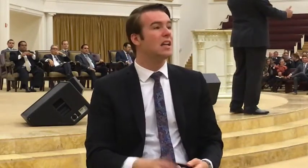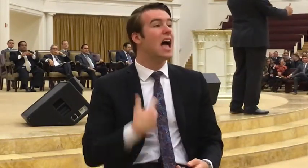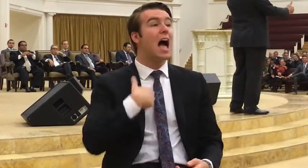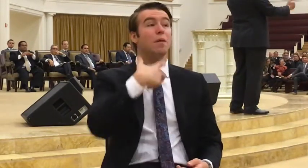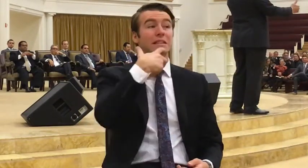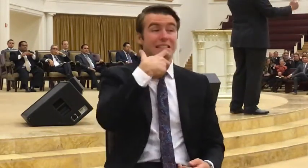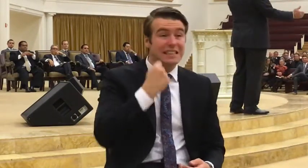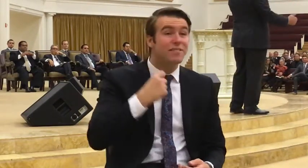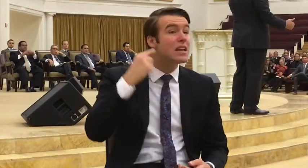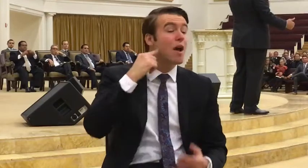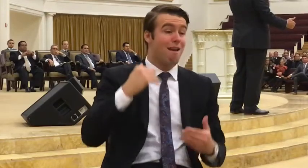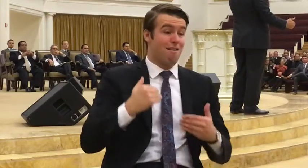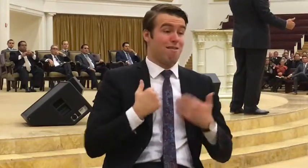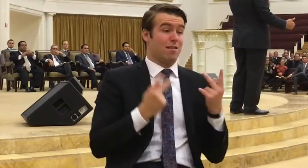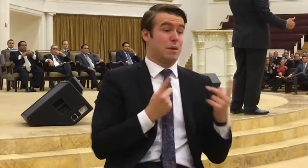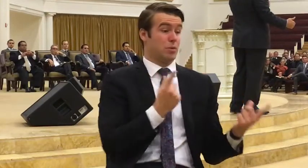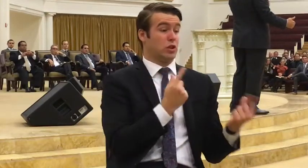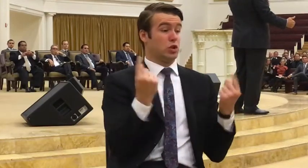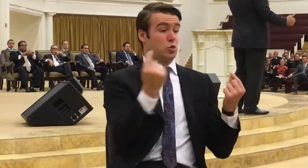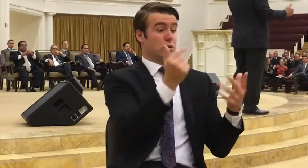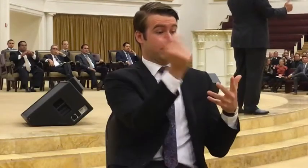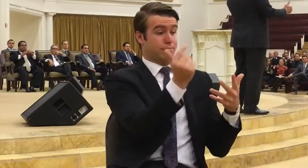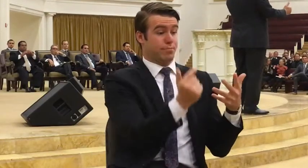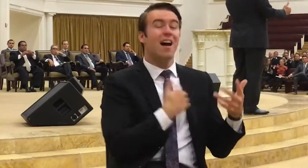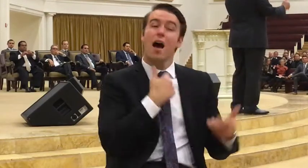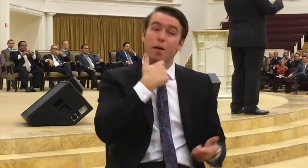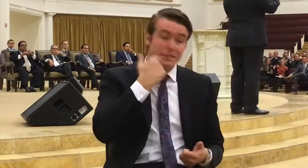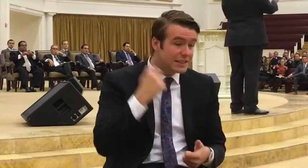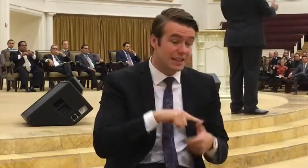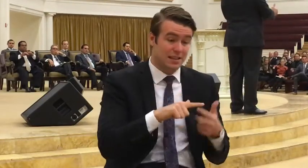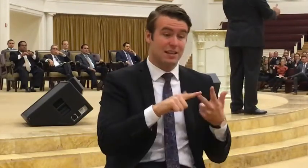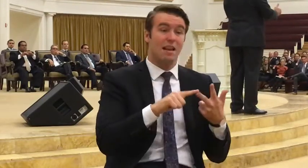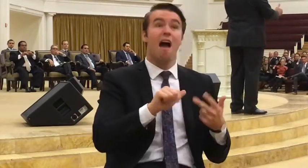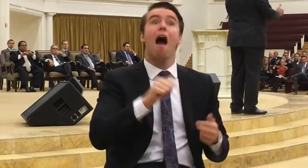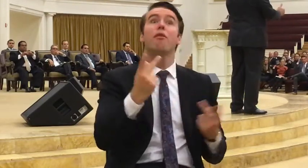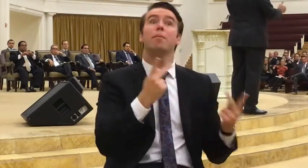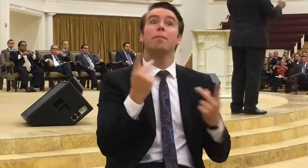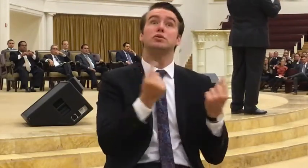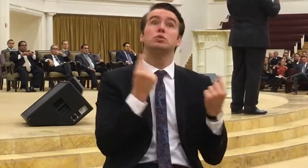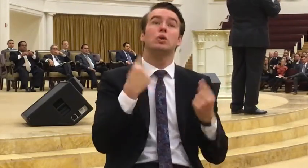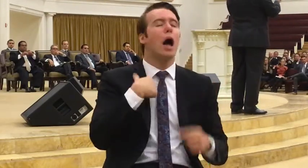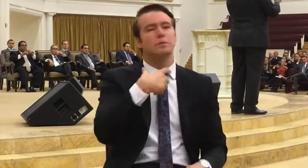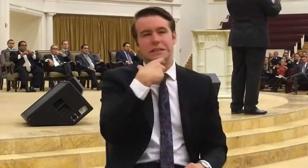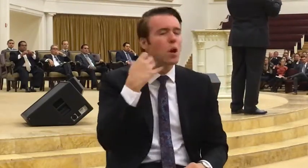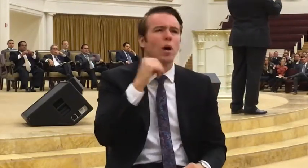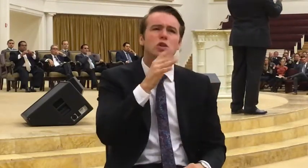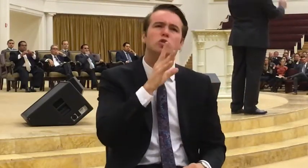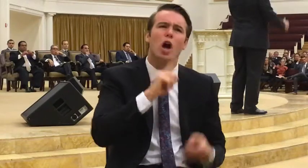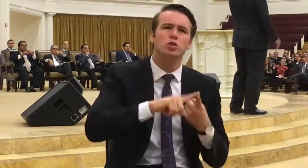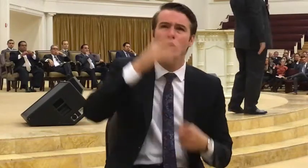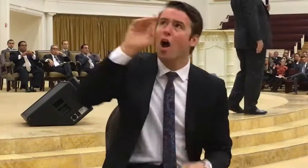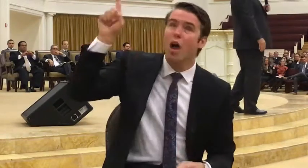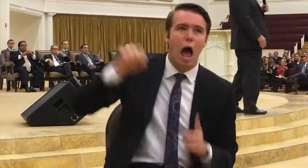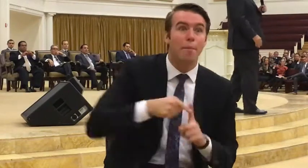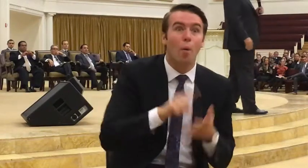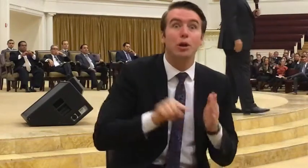of hearing about what young people did. I'm sick of hearing about what other people did. Why don't you talk to God about what you